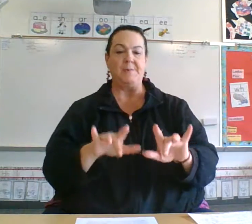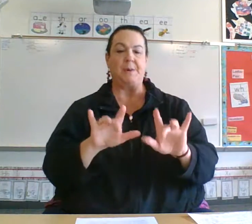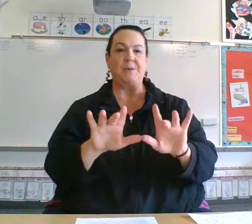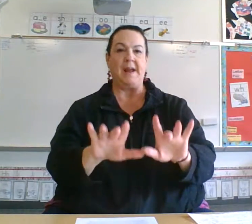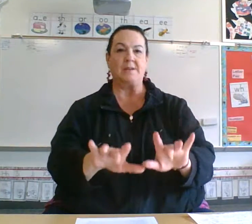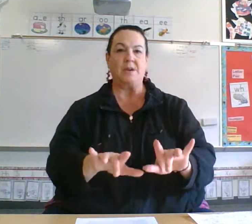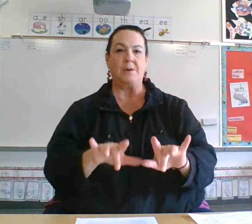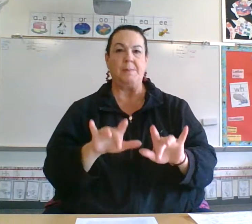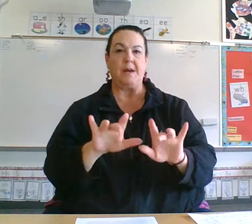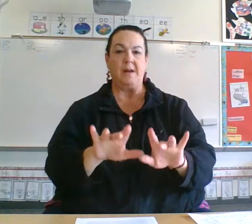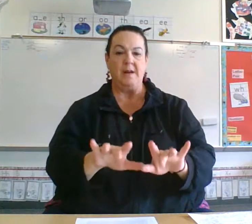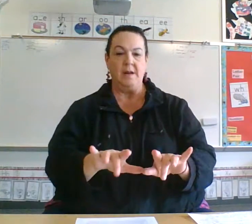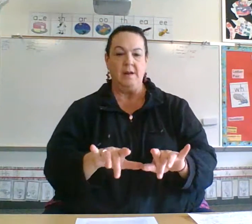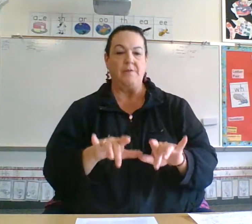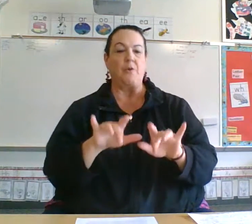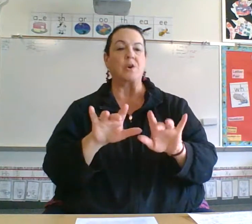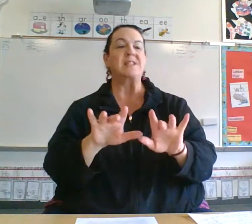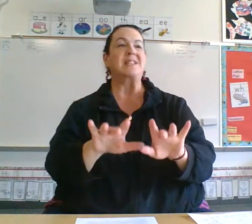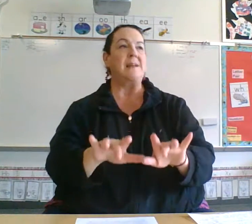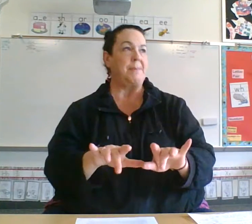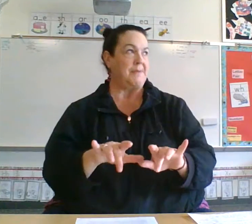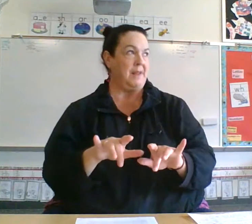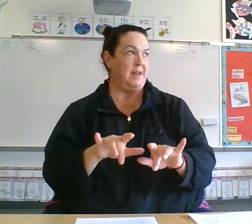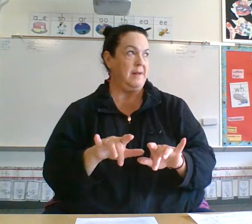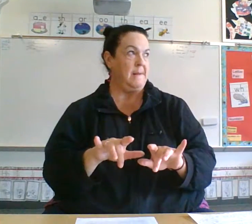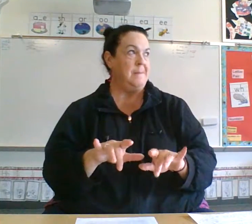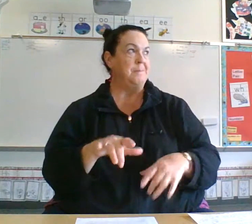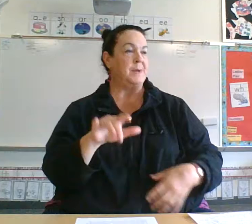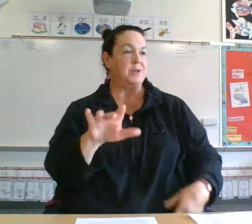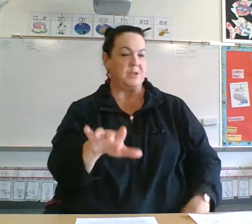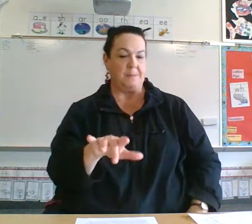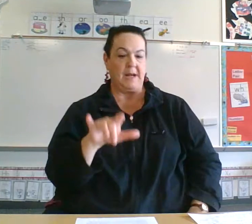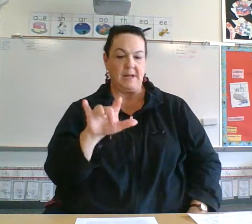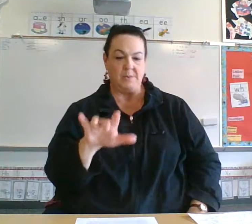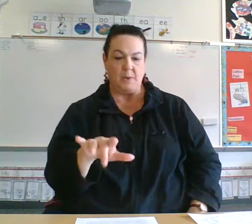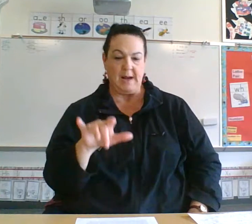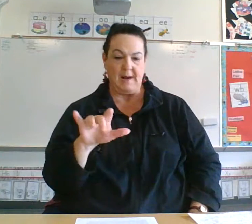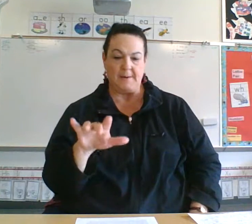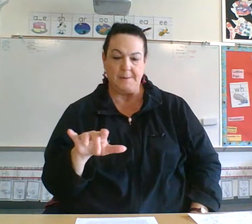both hands go to pity for sympathy, but just pity is one hand.